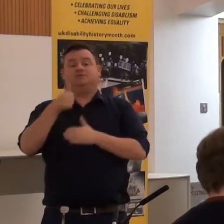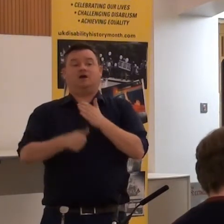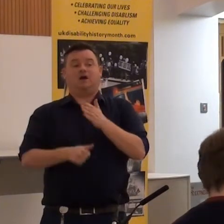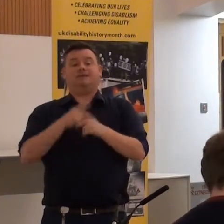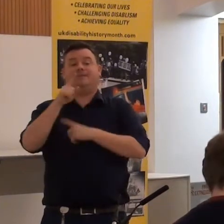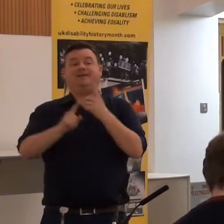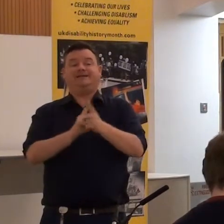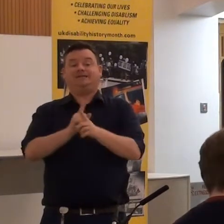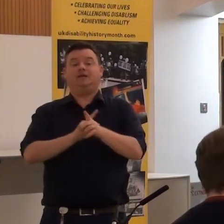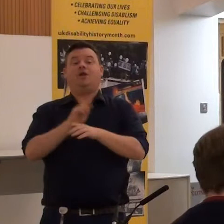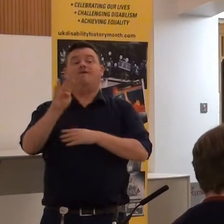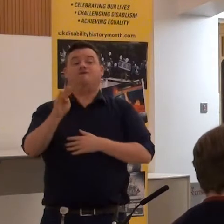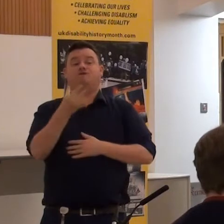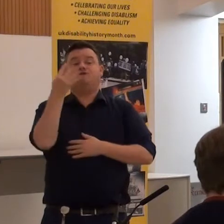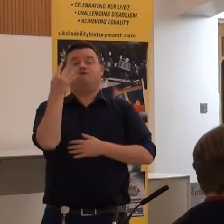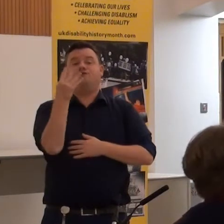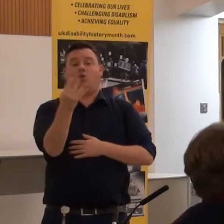the meeting here on the 4th